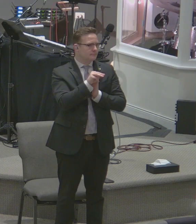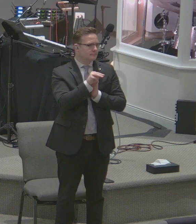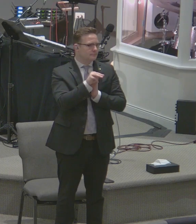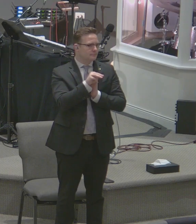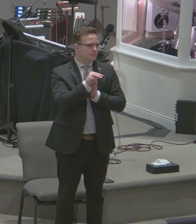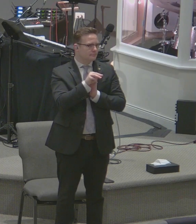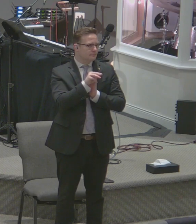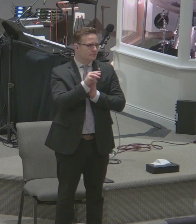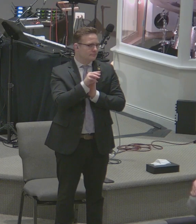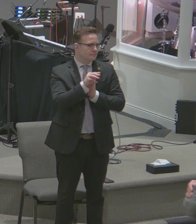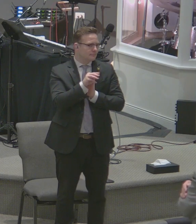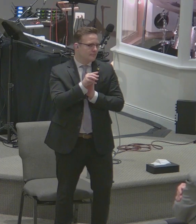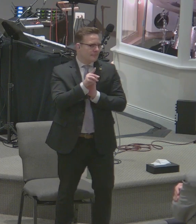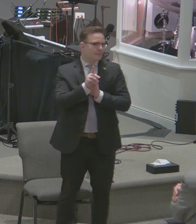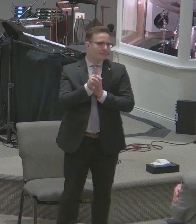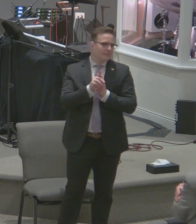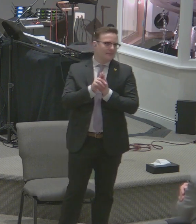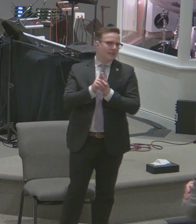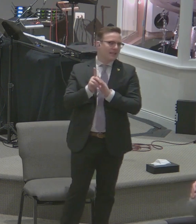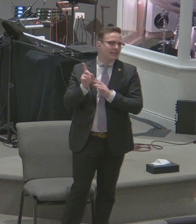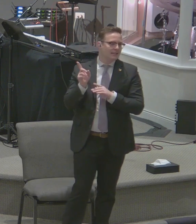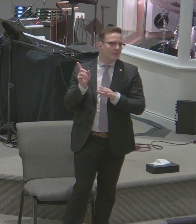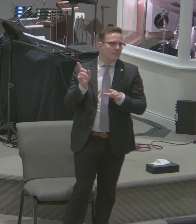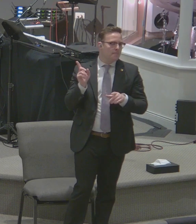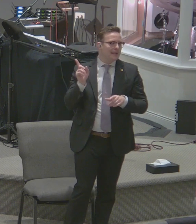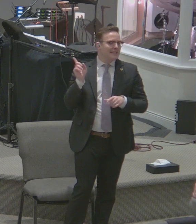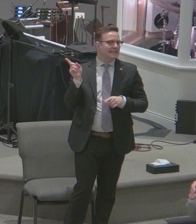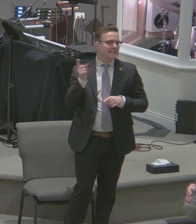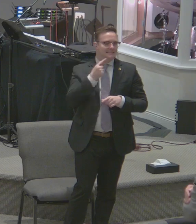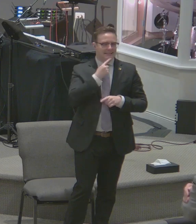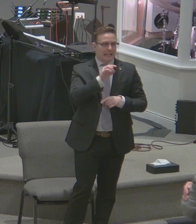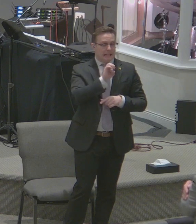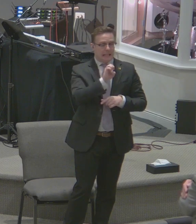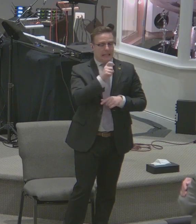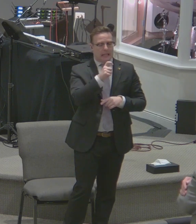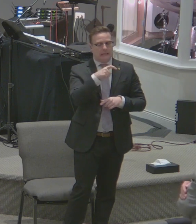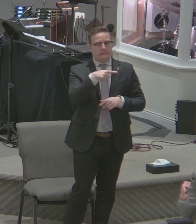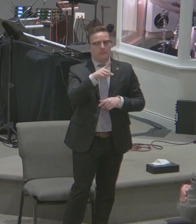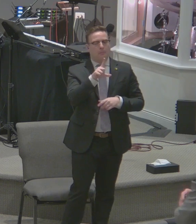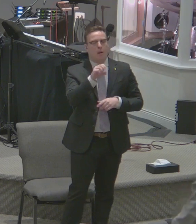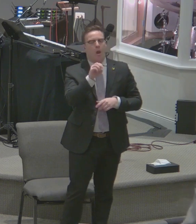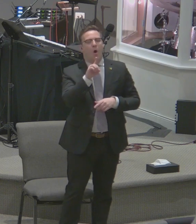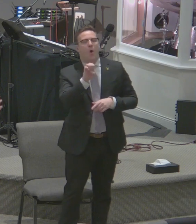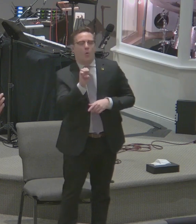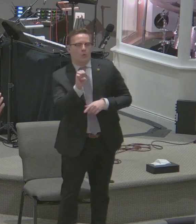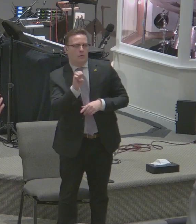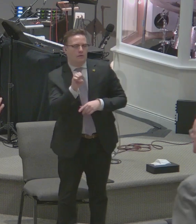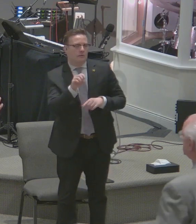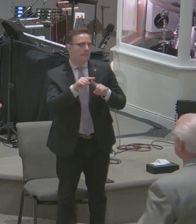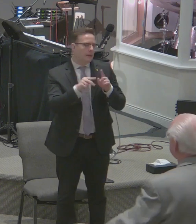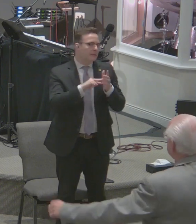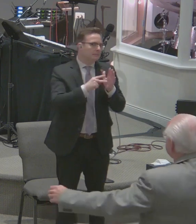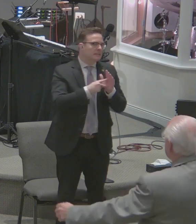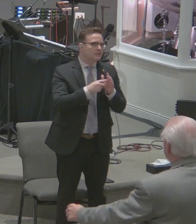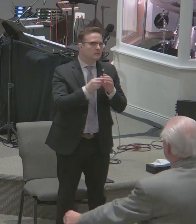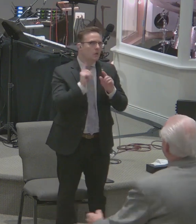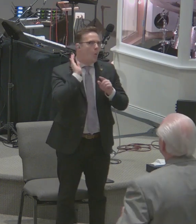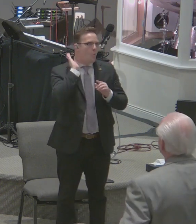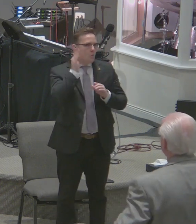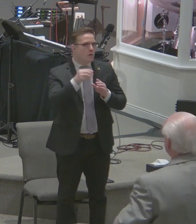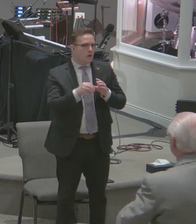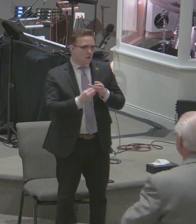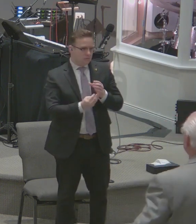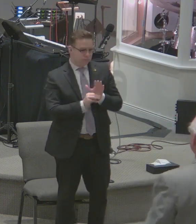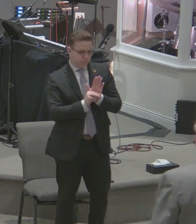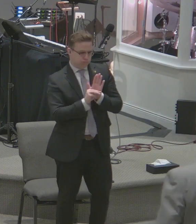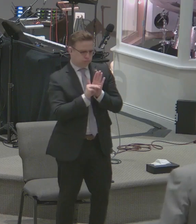spiritual and numerical growth. I want us to lift our hands together all over this place. In fact, if it's appropriate, bind